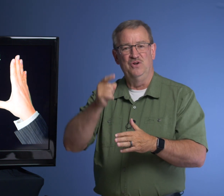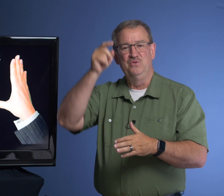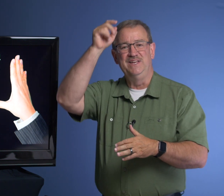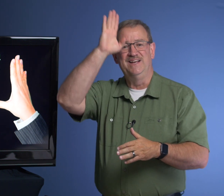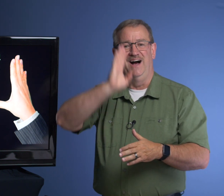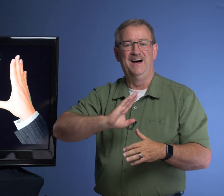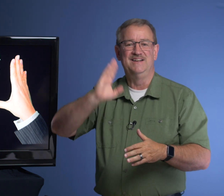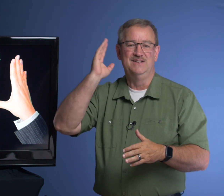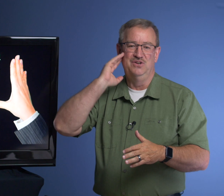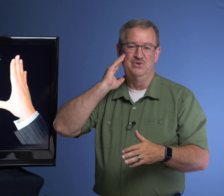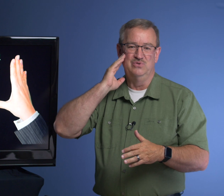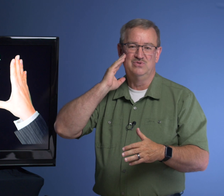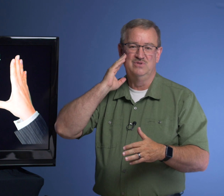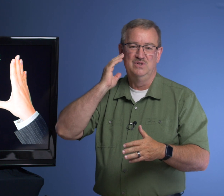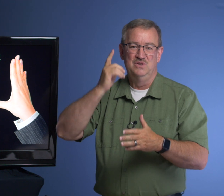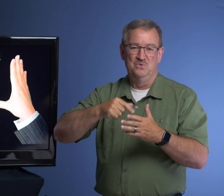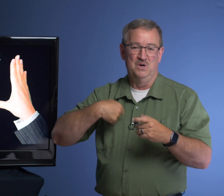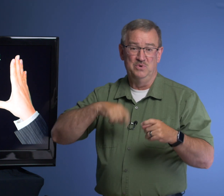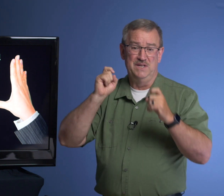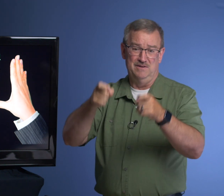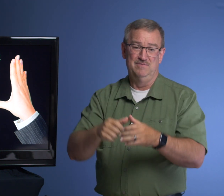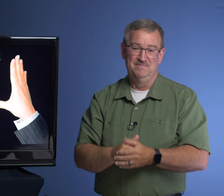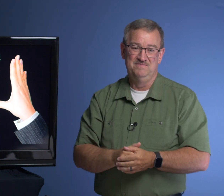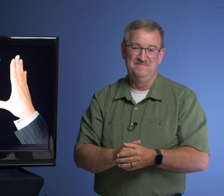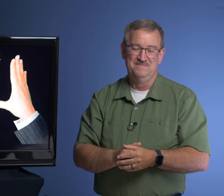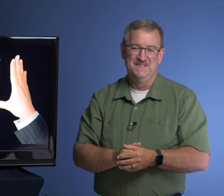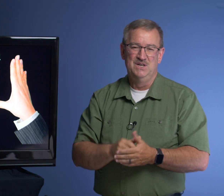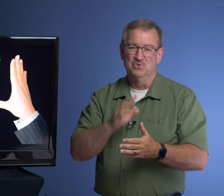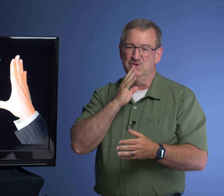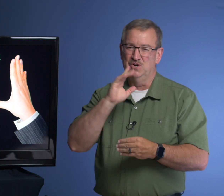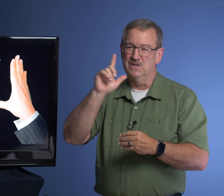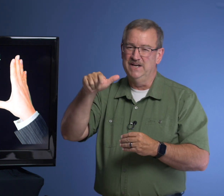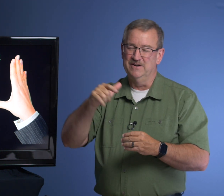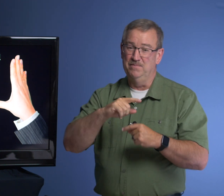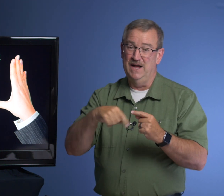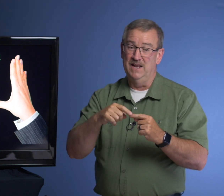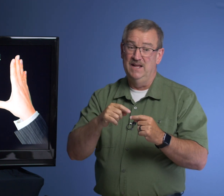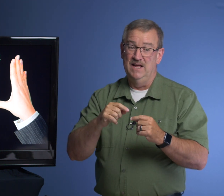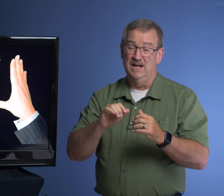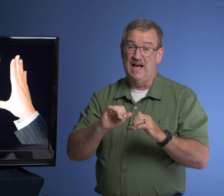only God knows what we give. We're going to talk later about